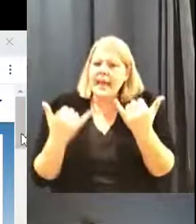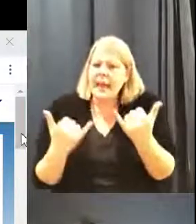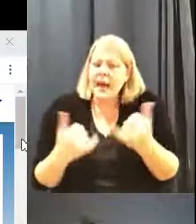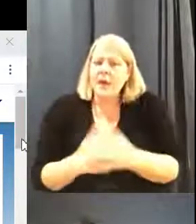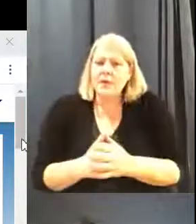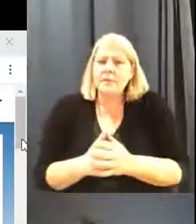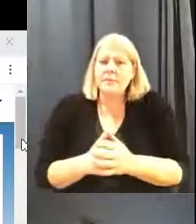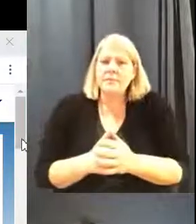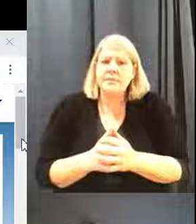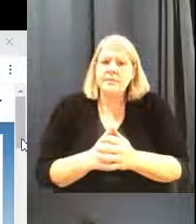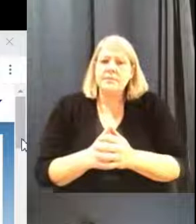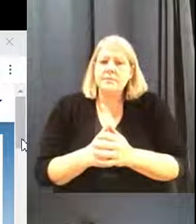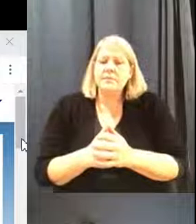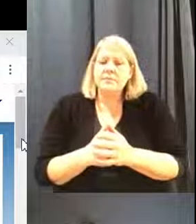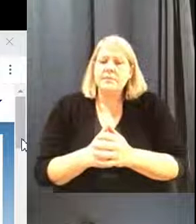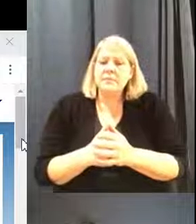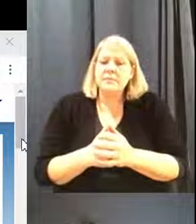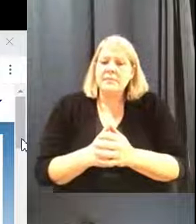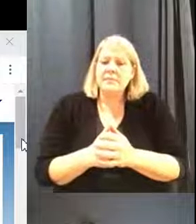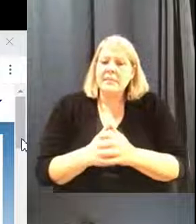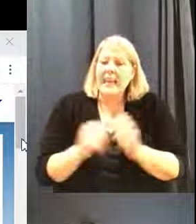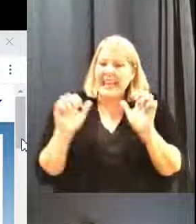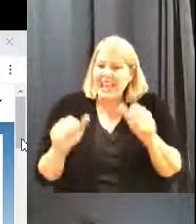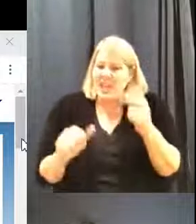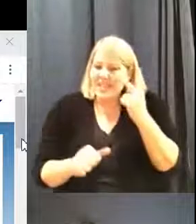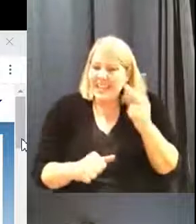Just wanted to get a confirmation.